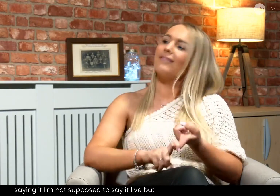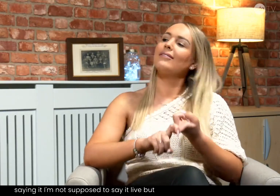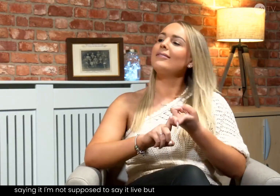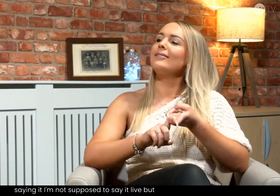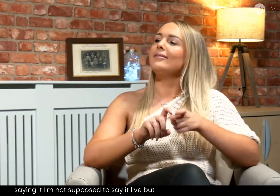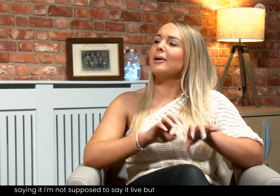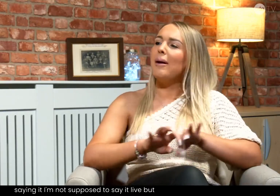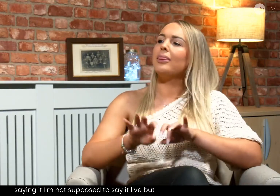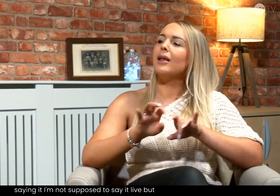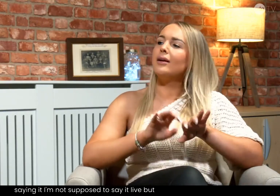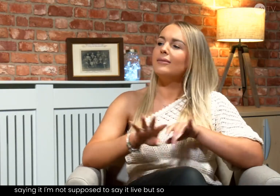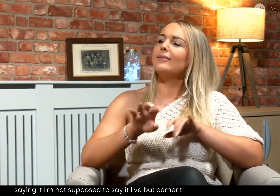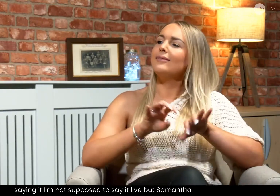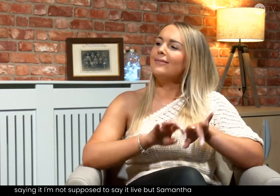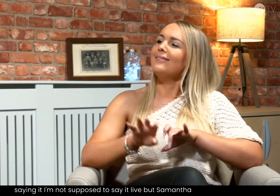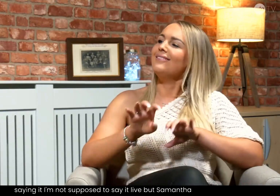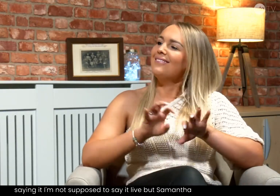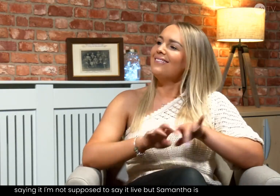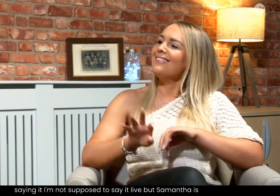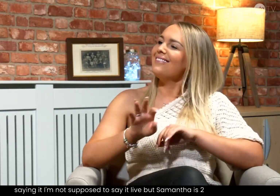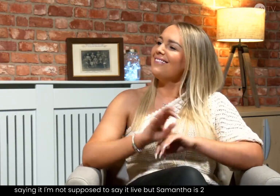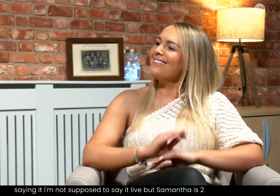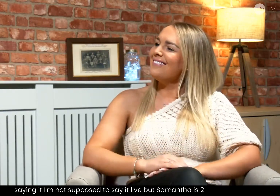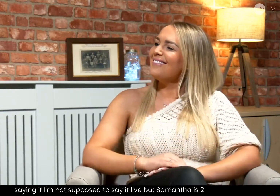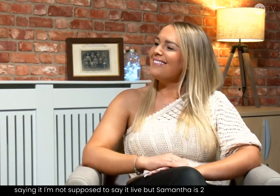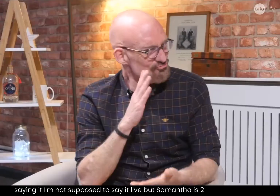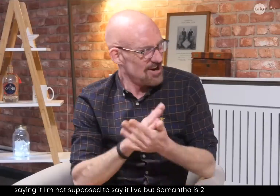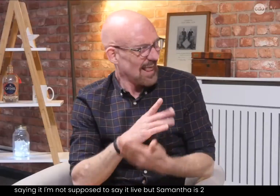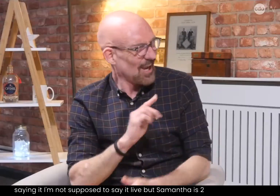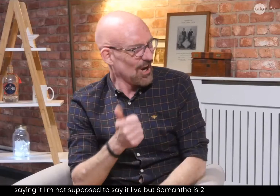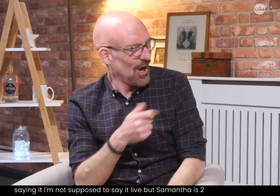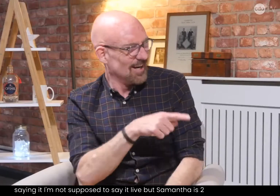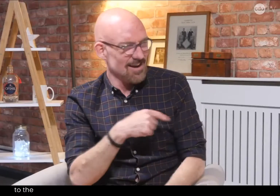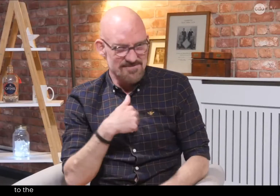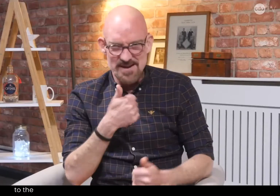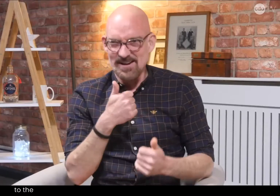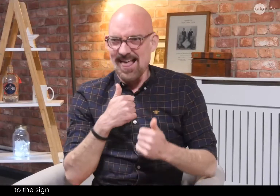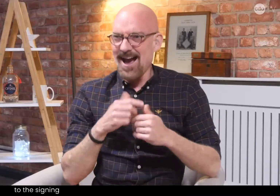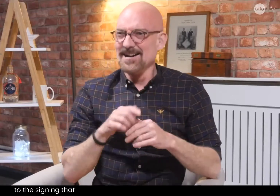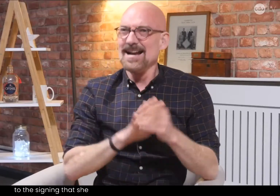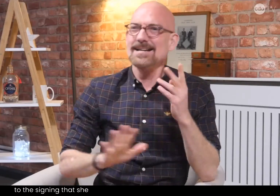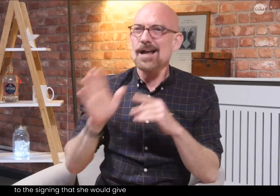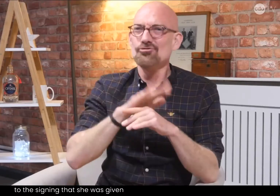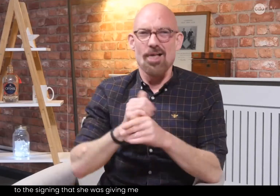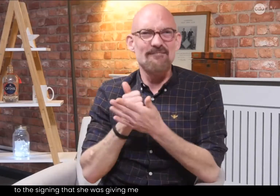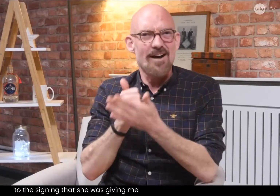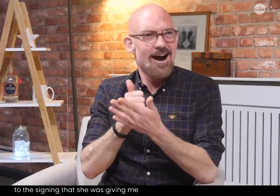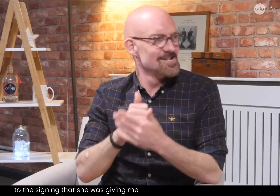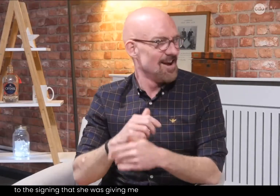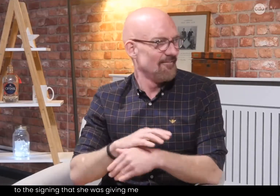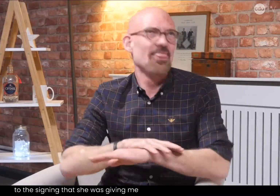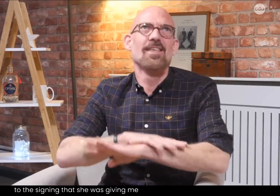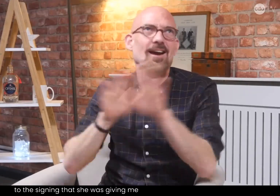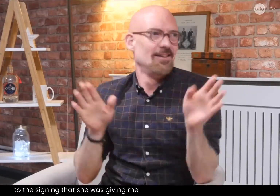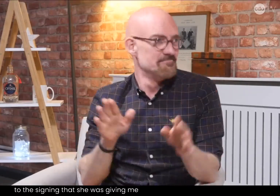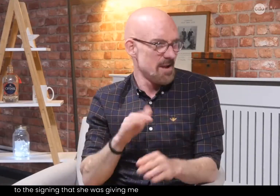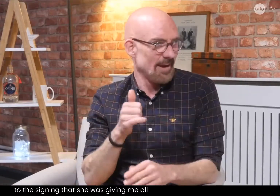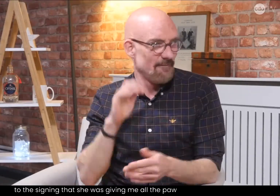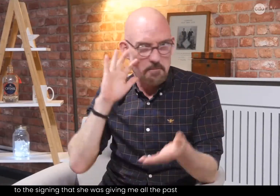Samantha is the sign name that she has given me. Oh, the password on the computer is now Samantha